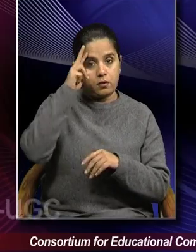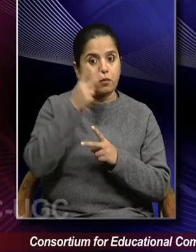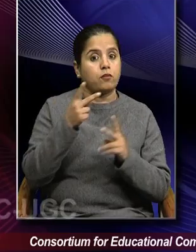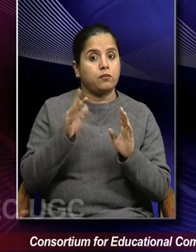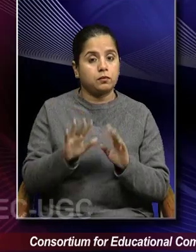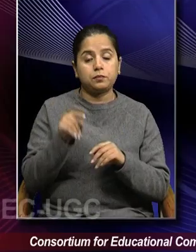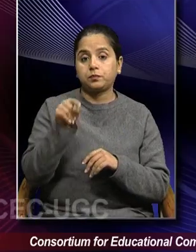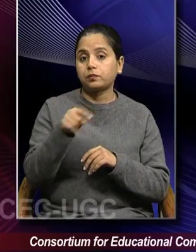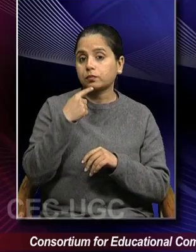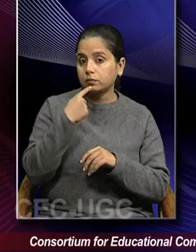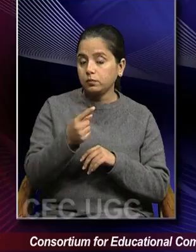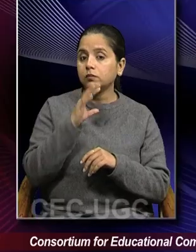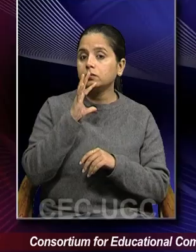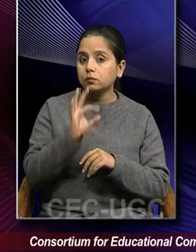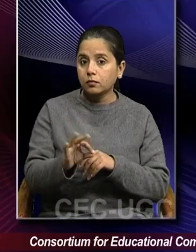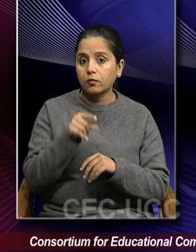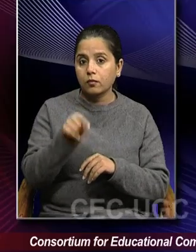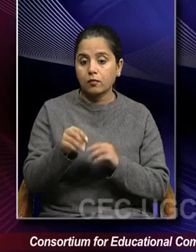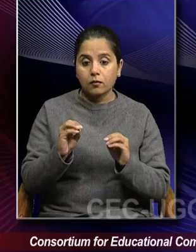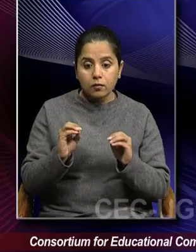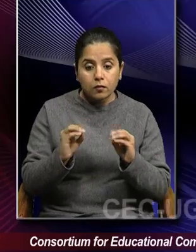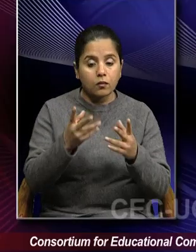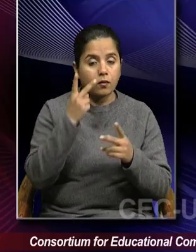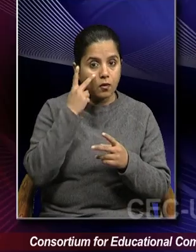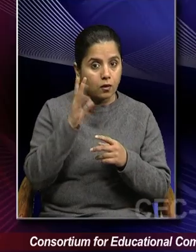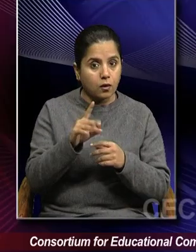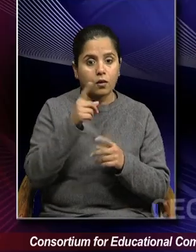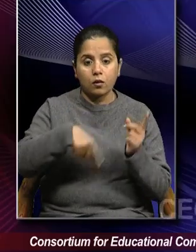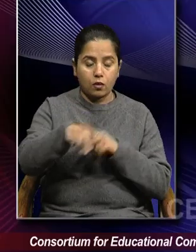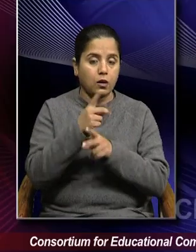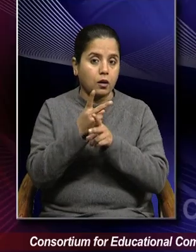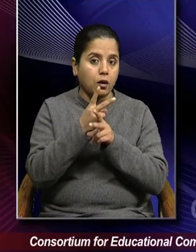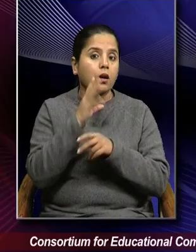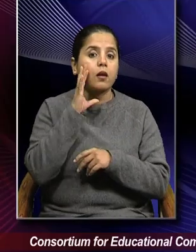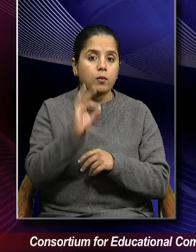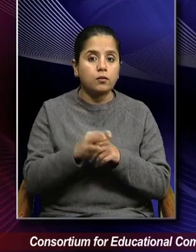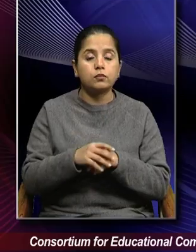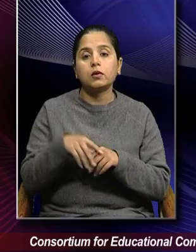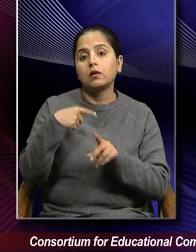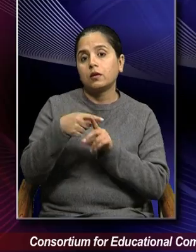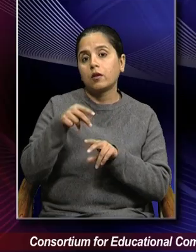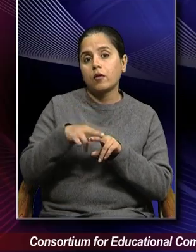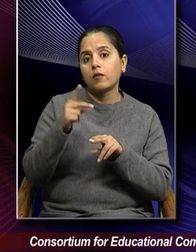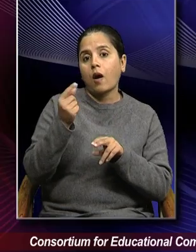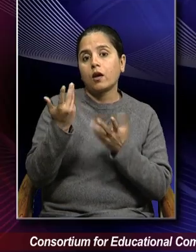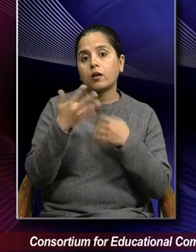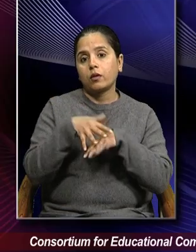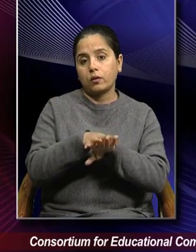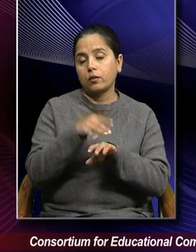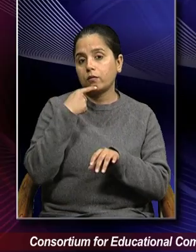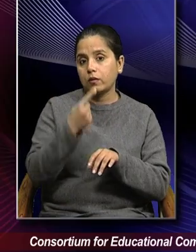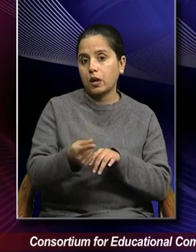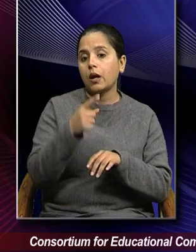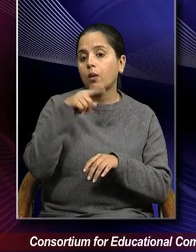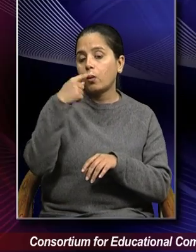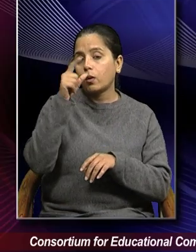So this very initiative is going to take care of that, and also the financial inclusion, that those who